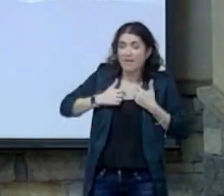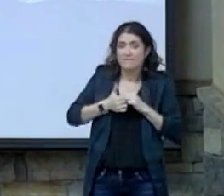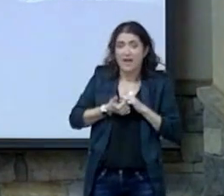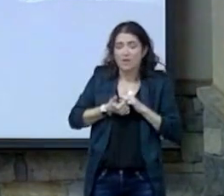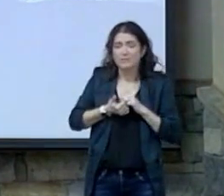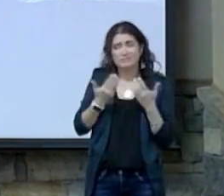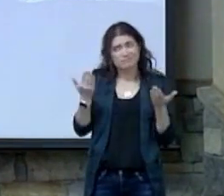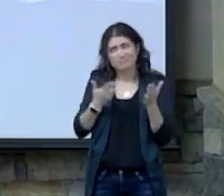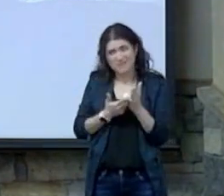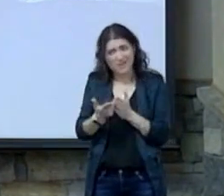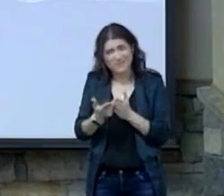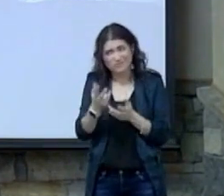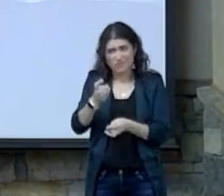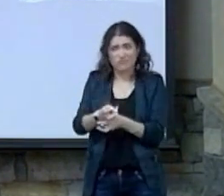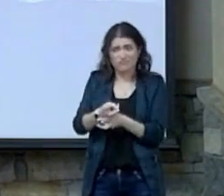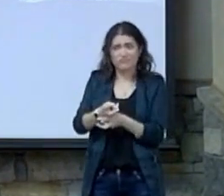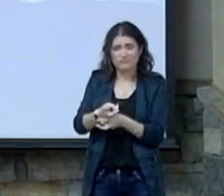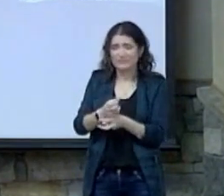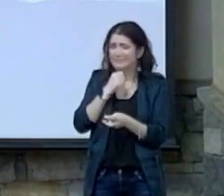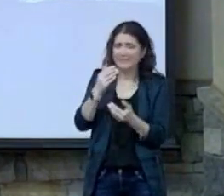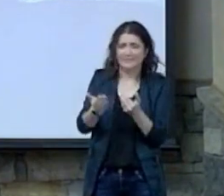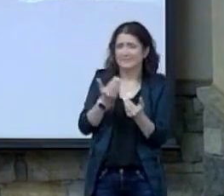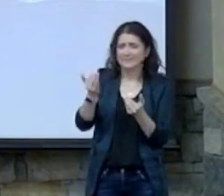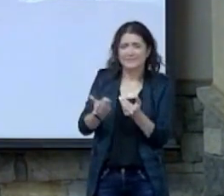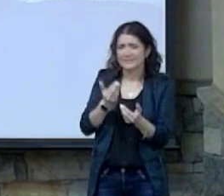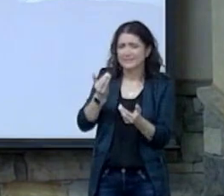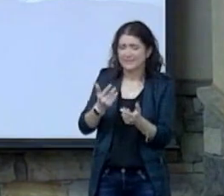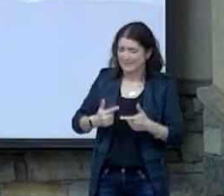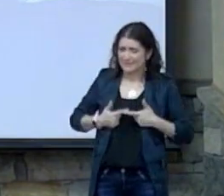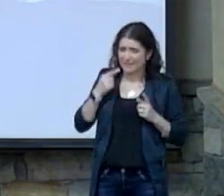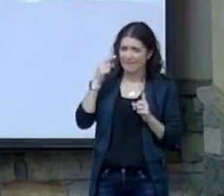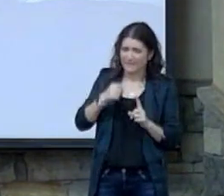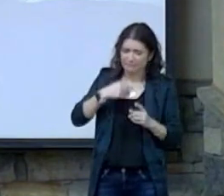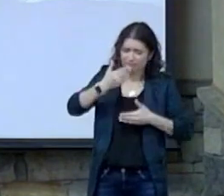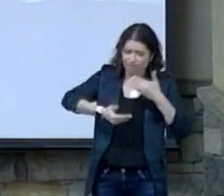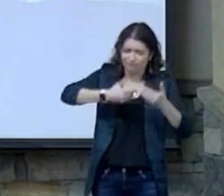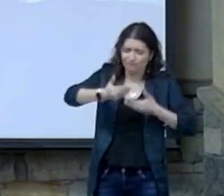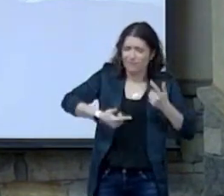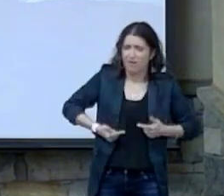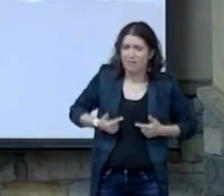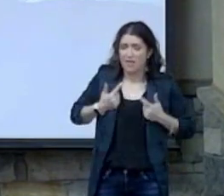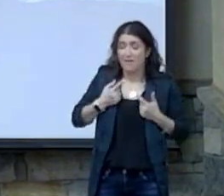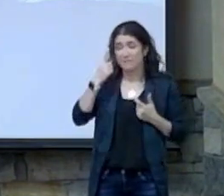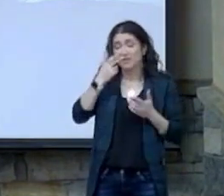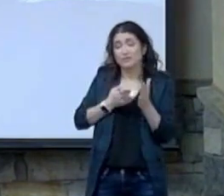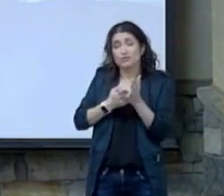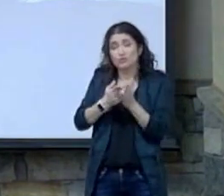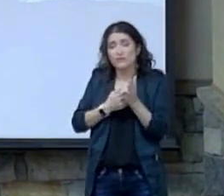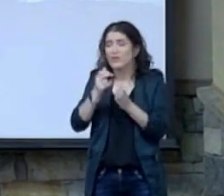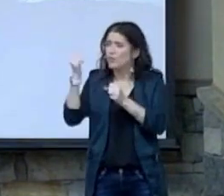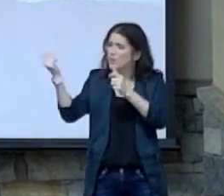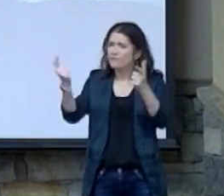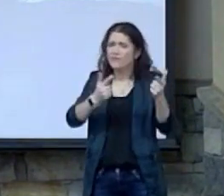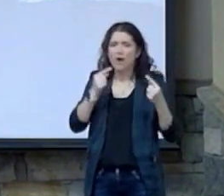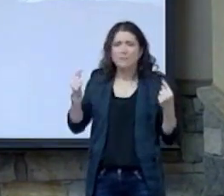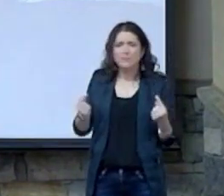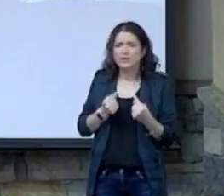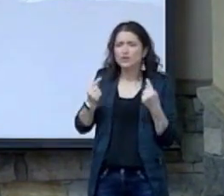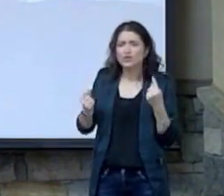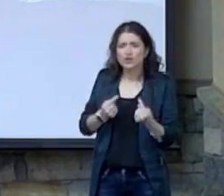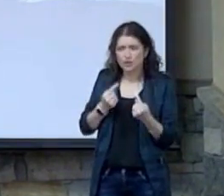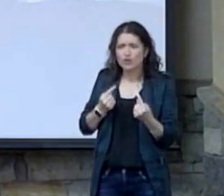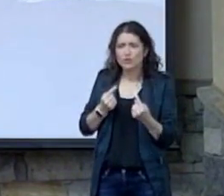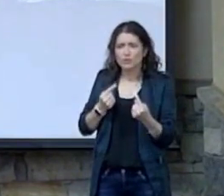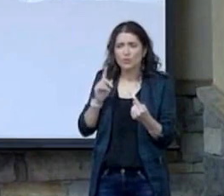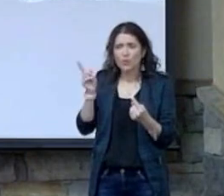hard. It is not easy to live this out in our lives because truthfully, we've all been hurt to the point that we